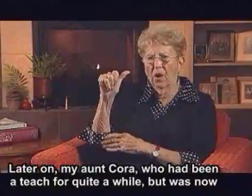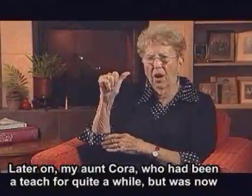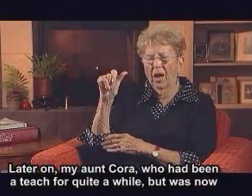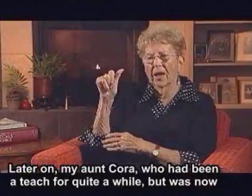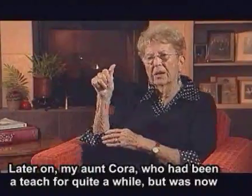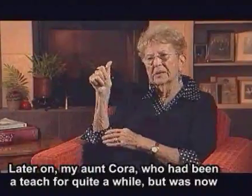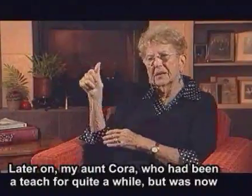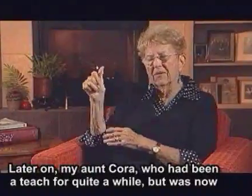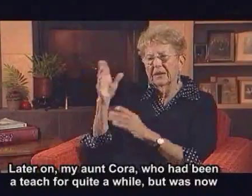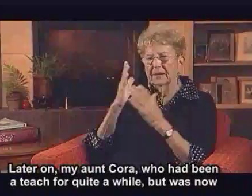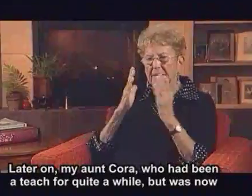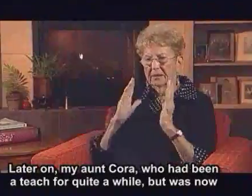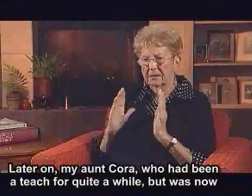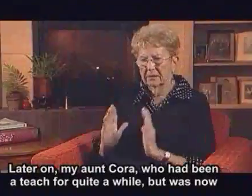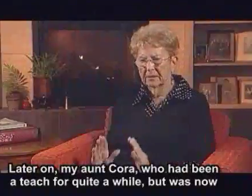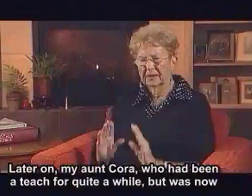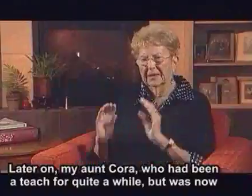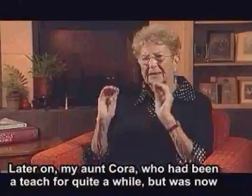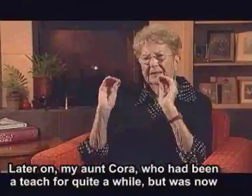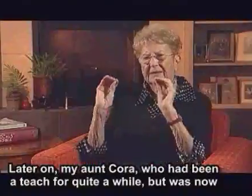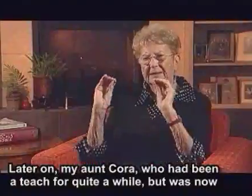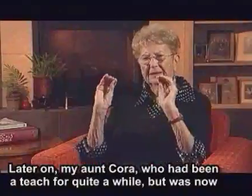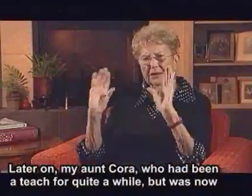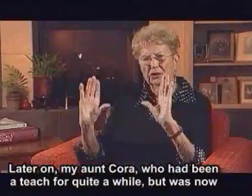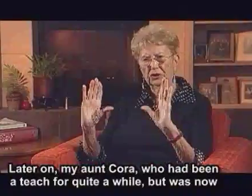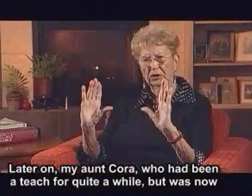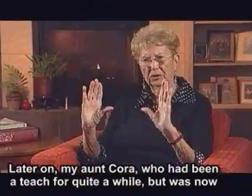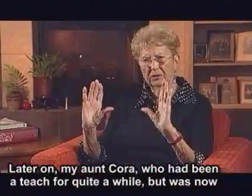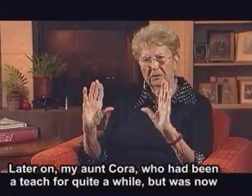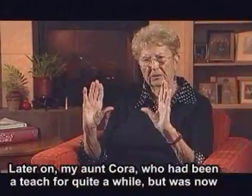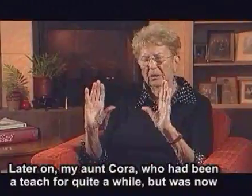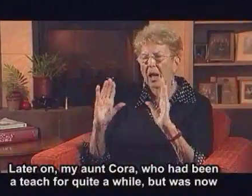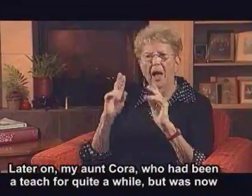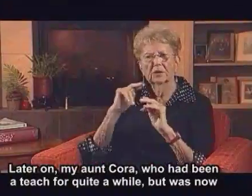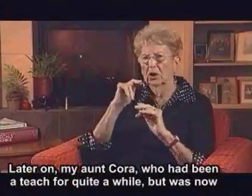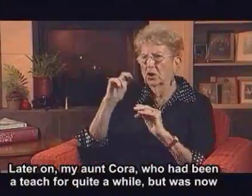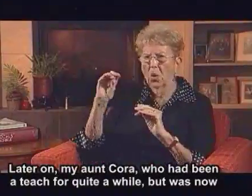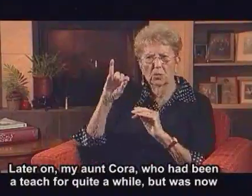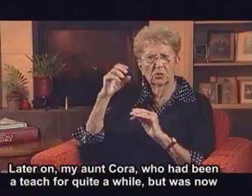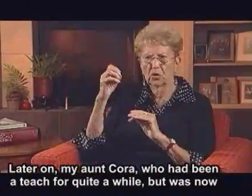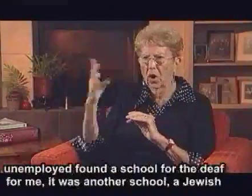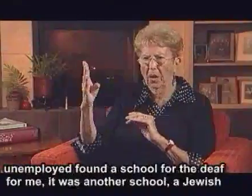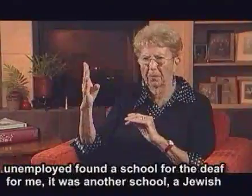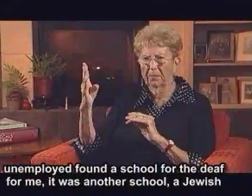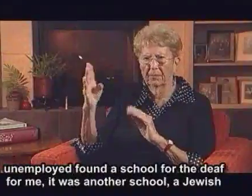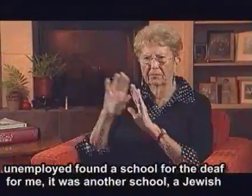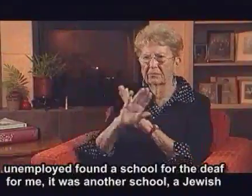Later on, my Aunt Cora, who had been a teacher for quite a while but was now unemployed,